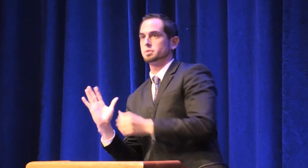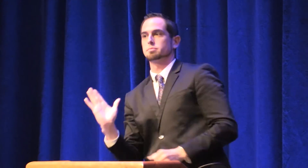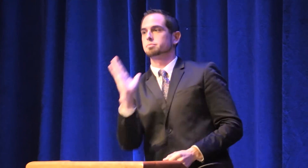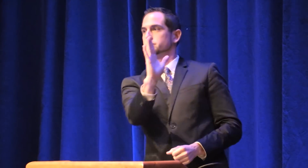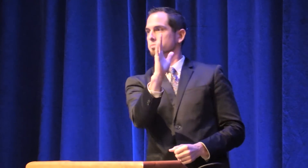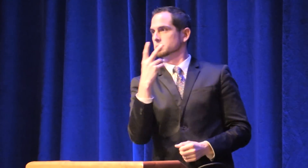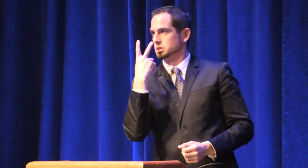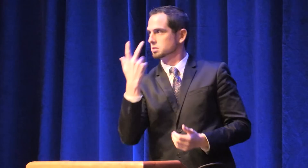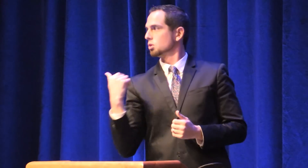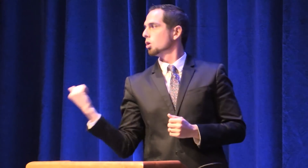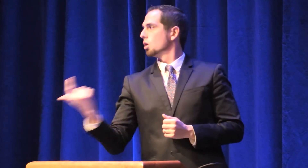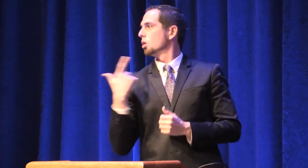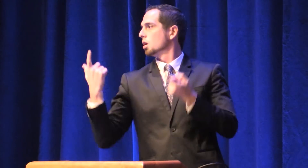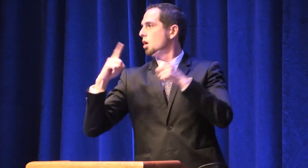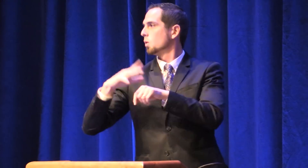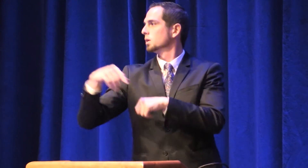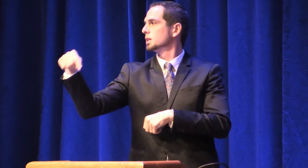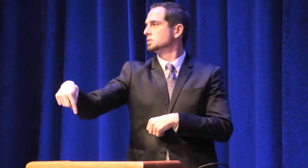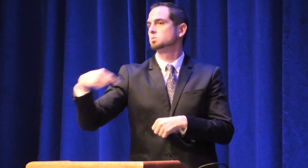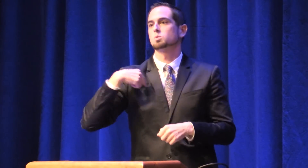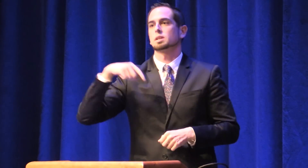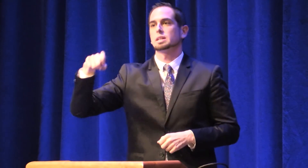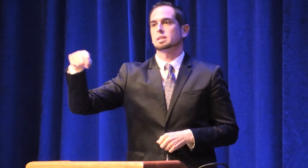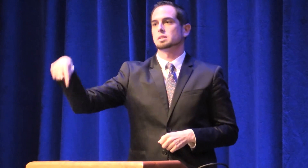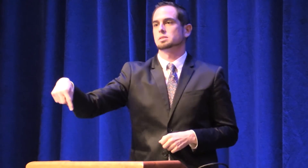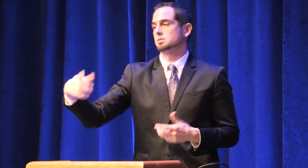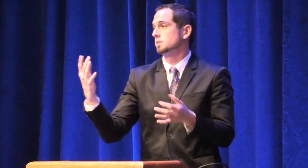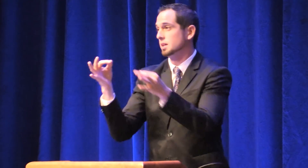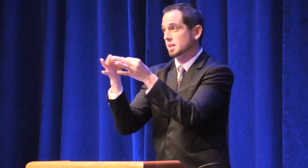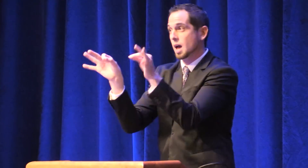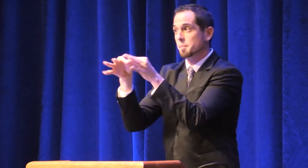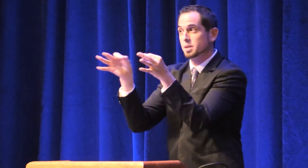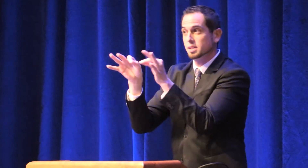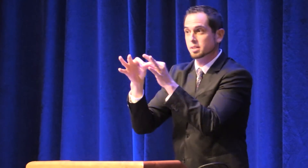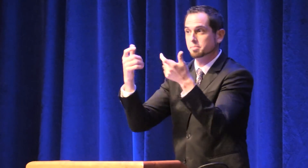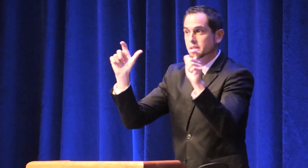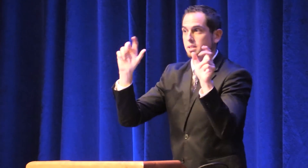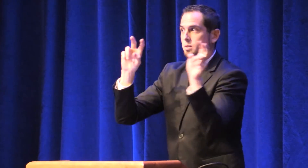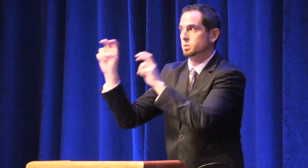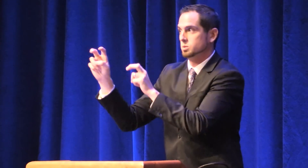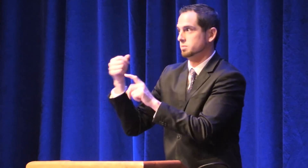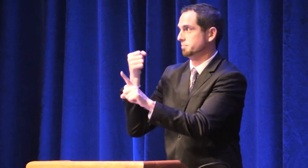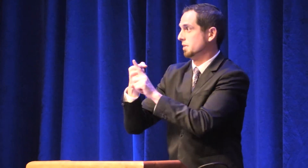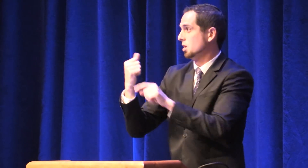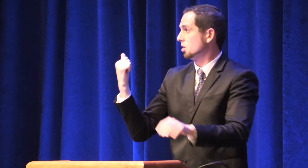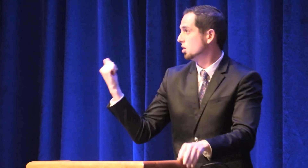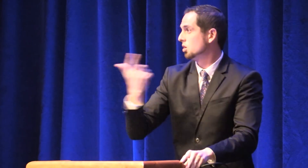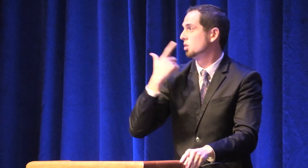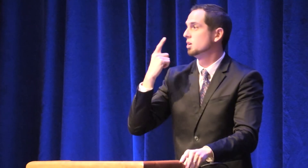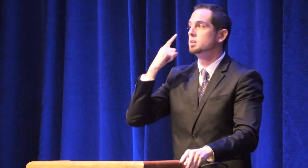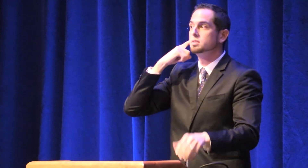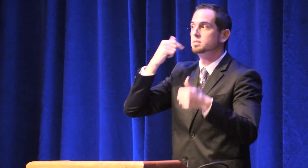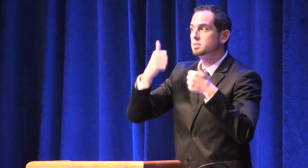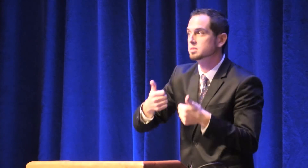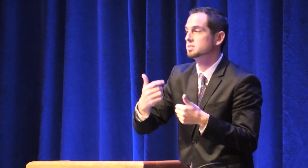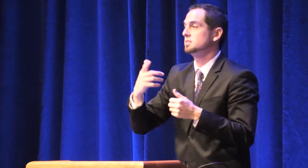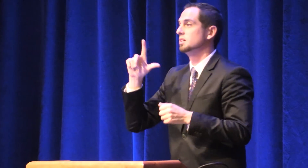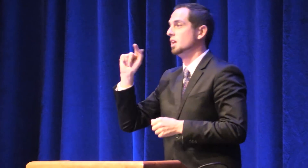out to the organizations for their input. We put our foot forward together as a united front, and were